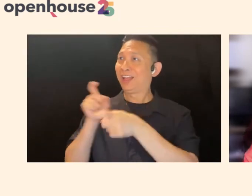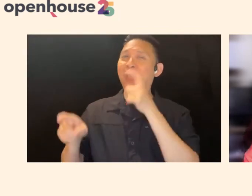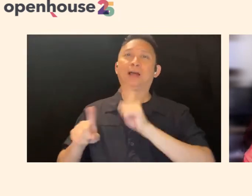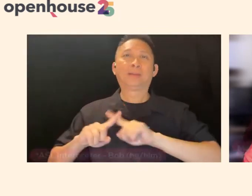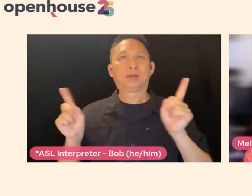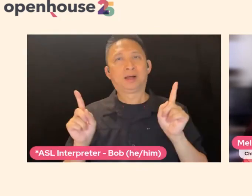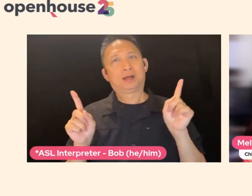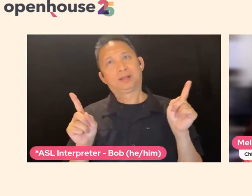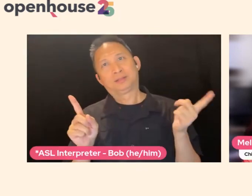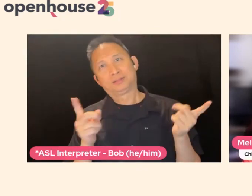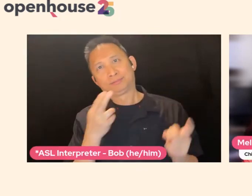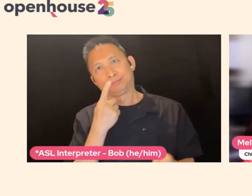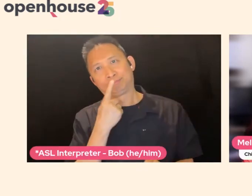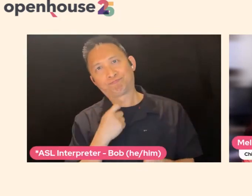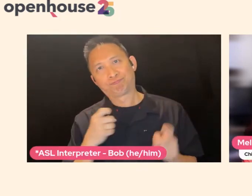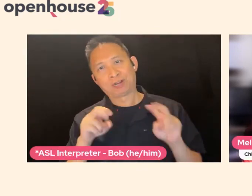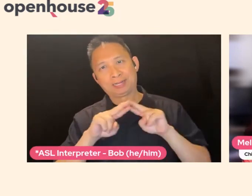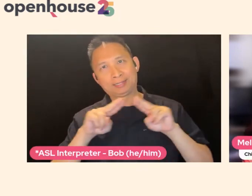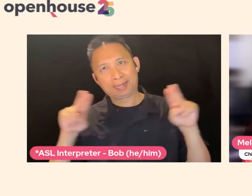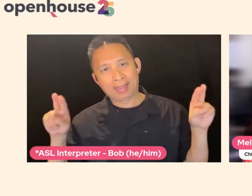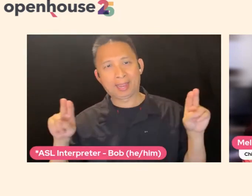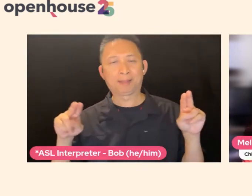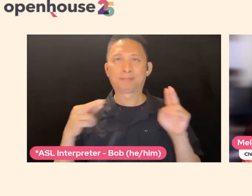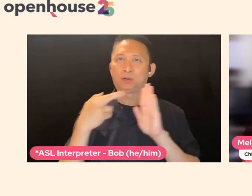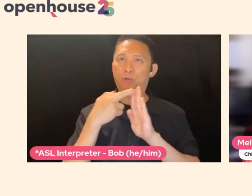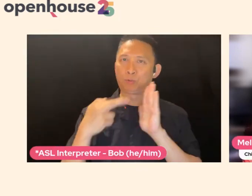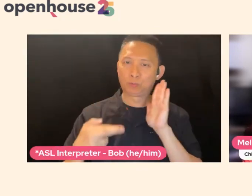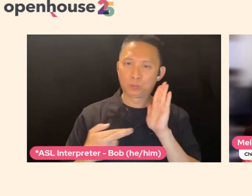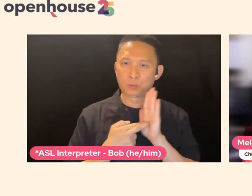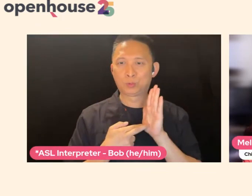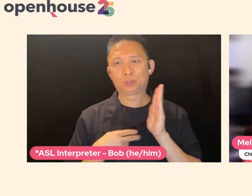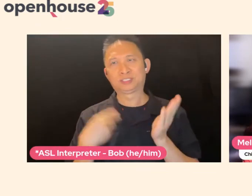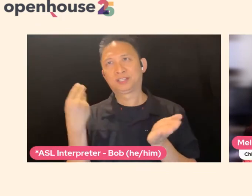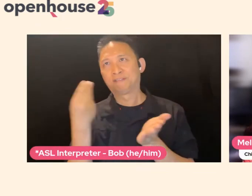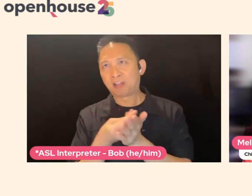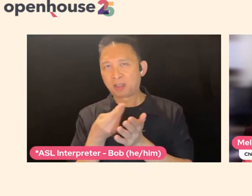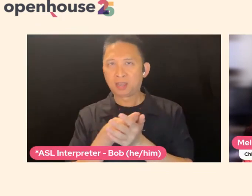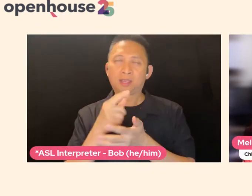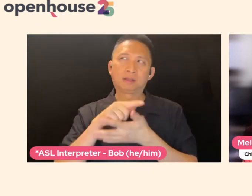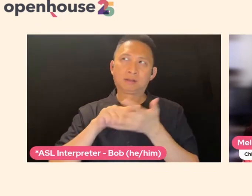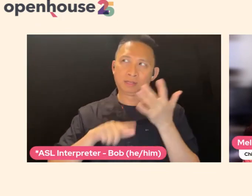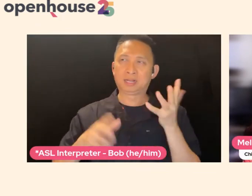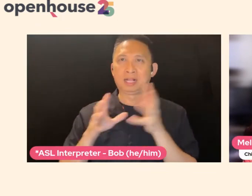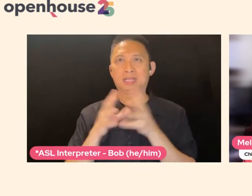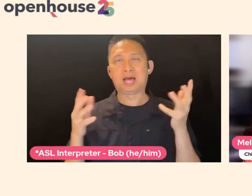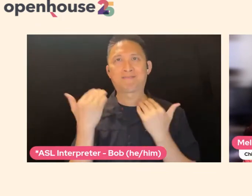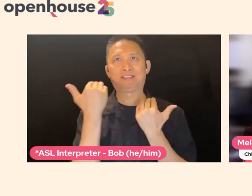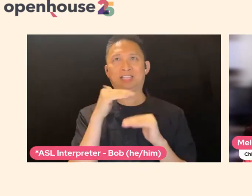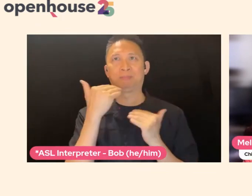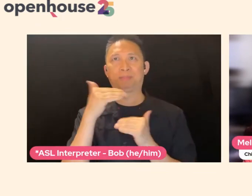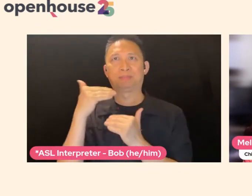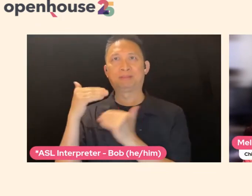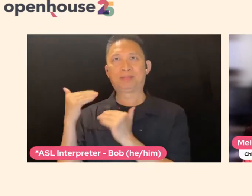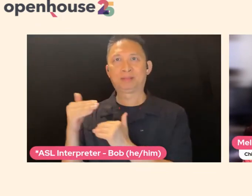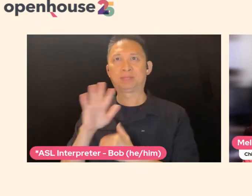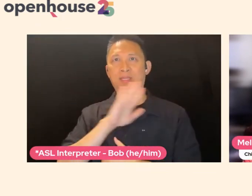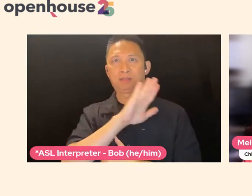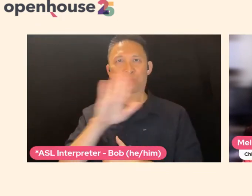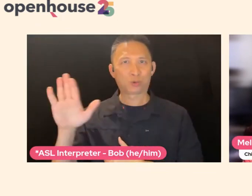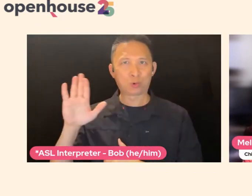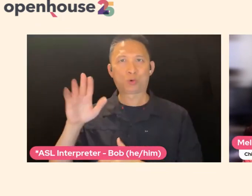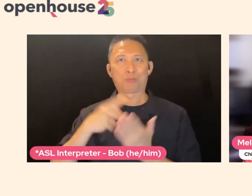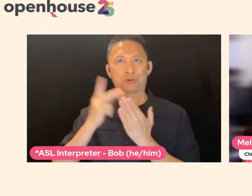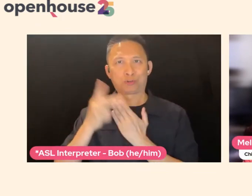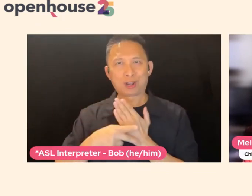and regulations that accompany the way funding arrives that really oftentimes limit your ability. So, are